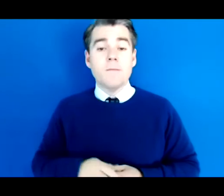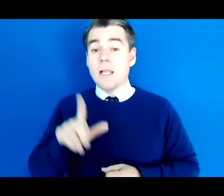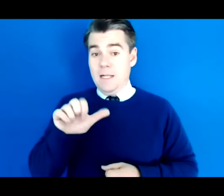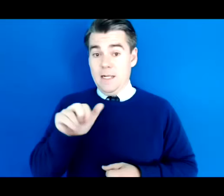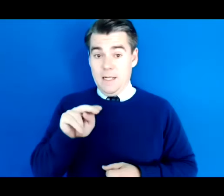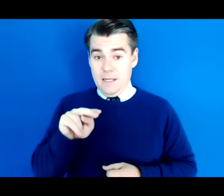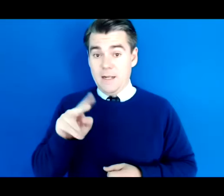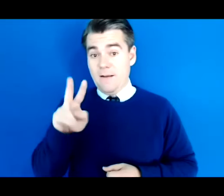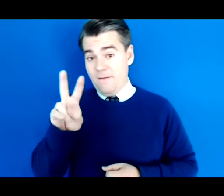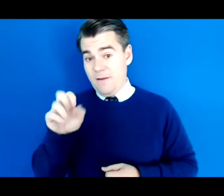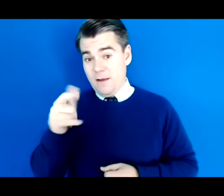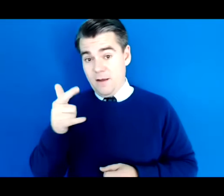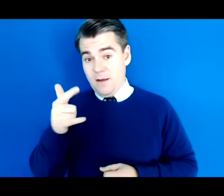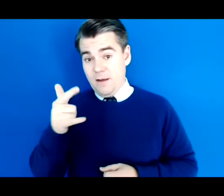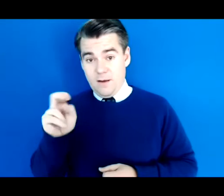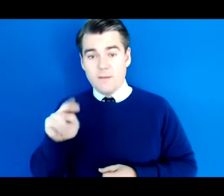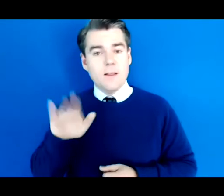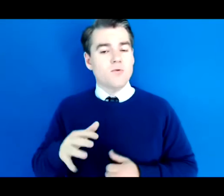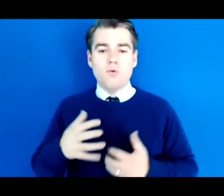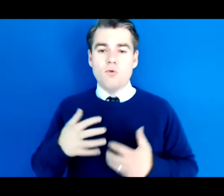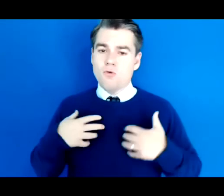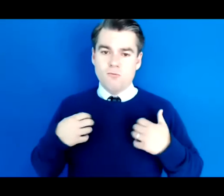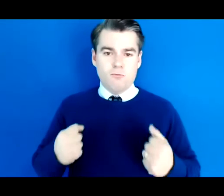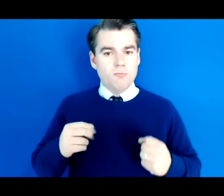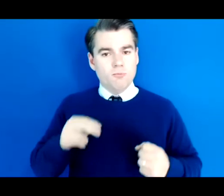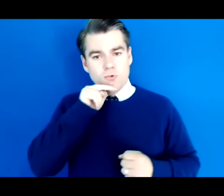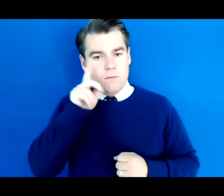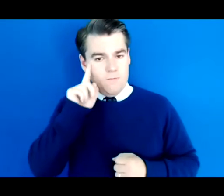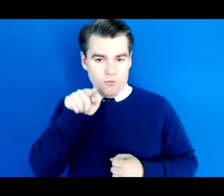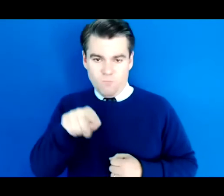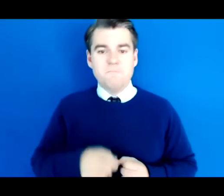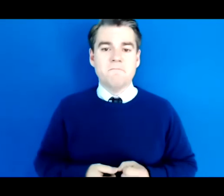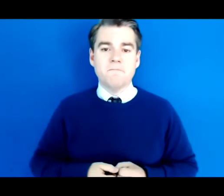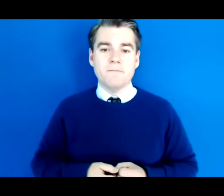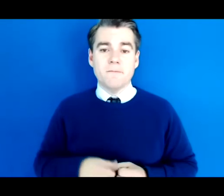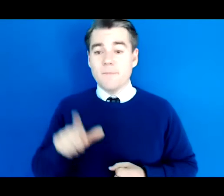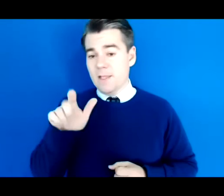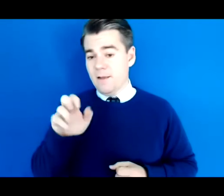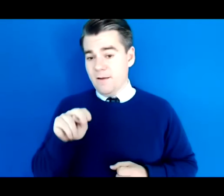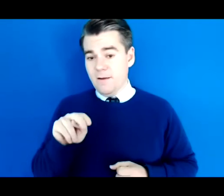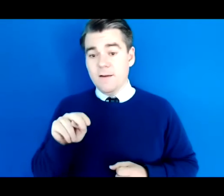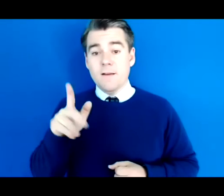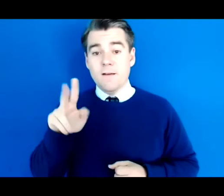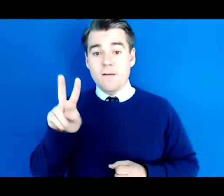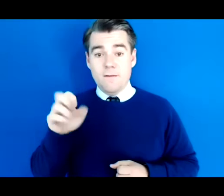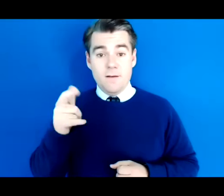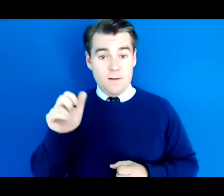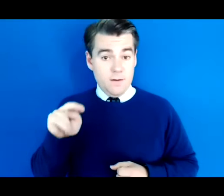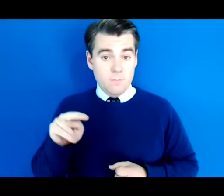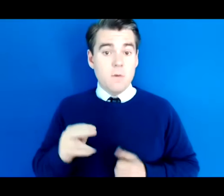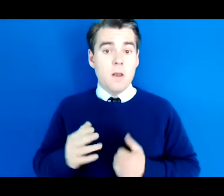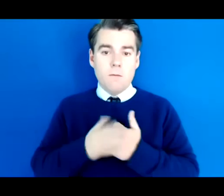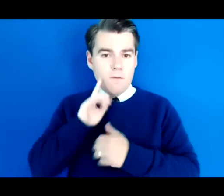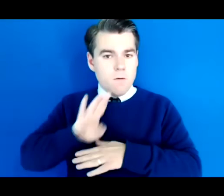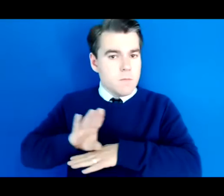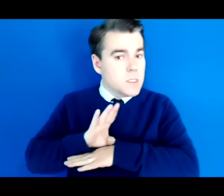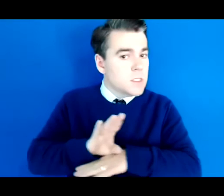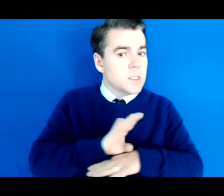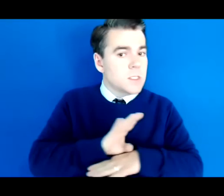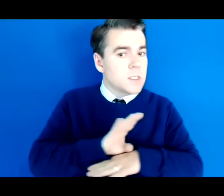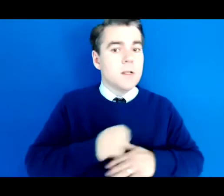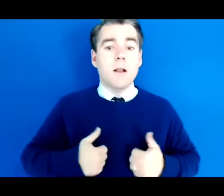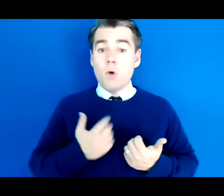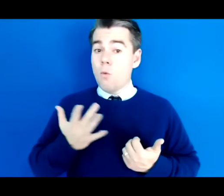you've been looking for. Lean Vegan is the perfect companion for a busy life because it offers on-the-go